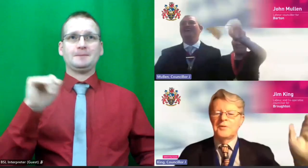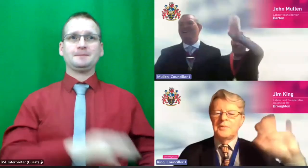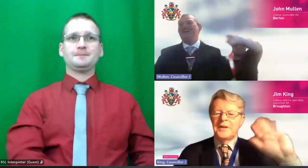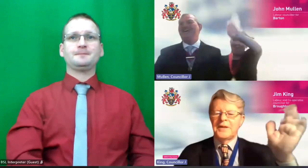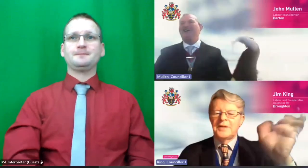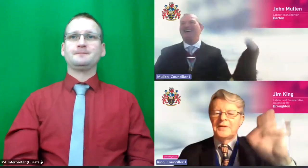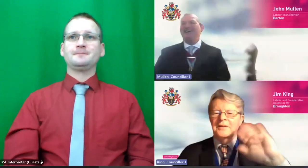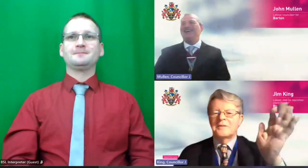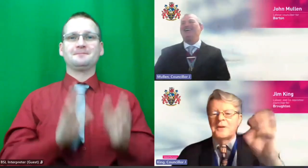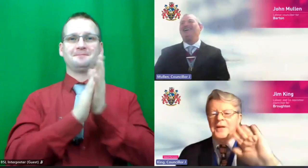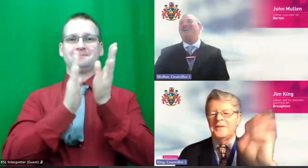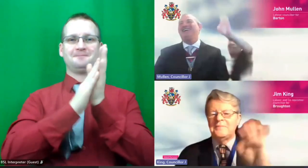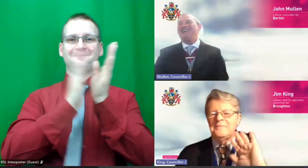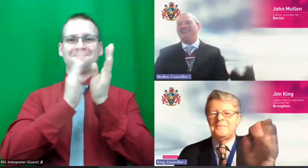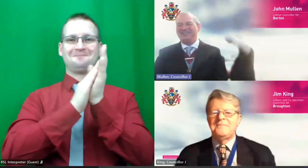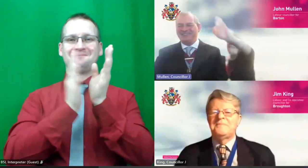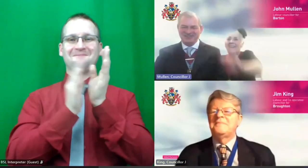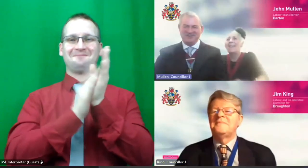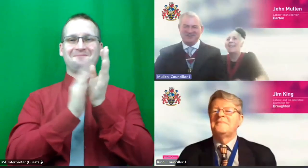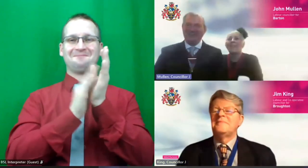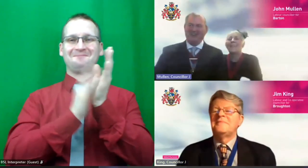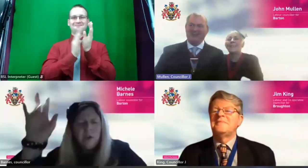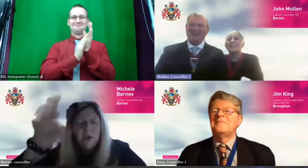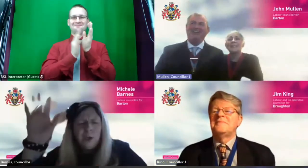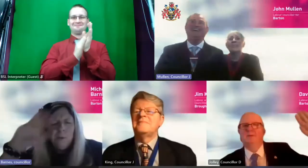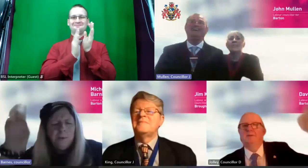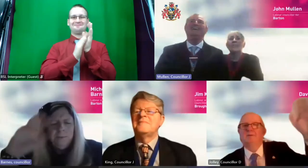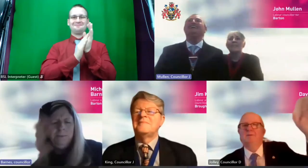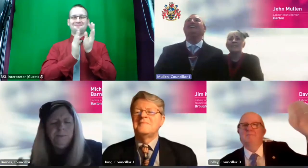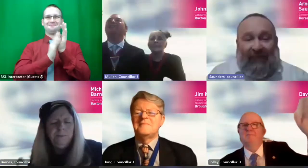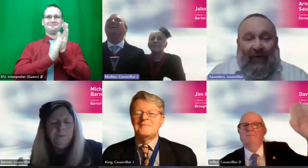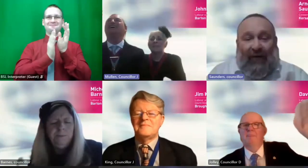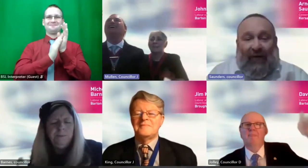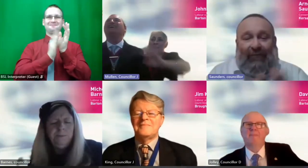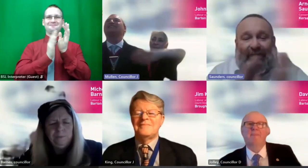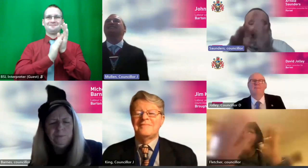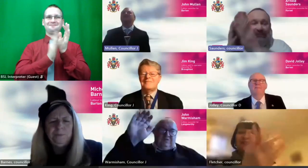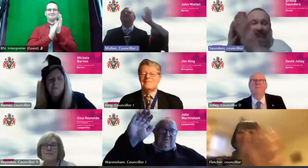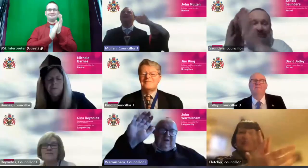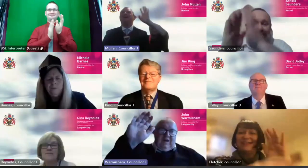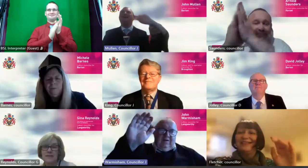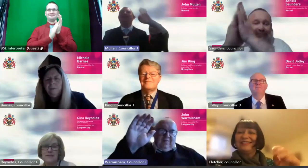you, Ceremonial Mayor. Thank you. Bye-bye.